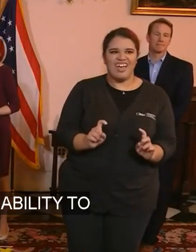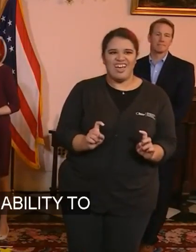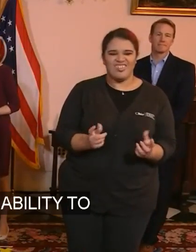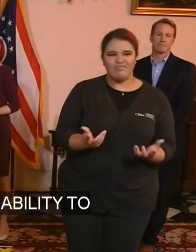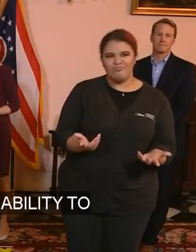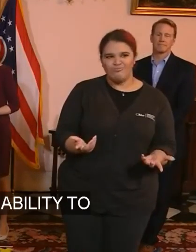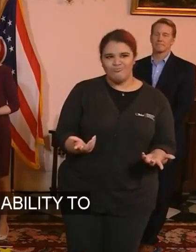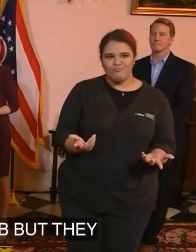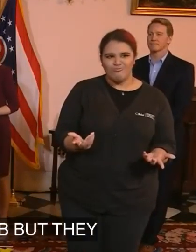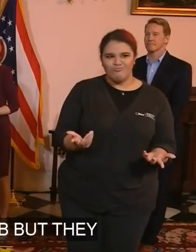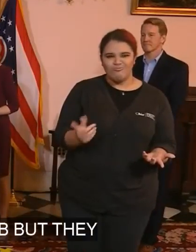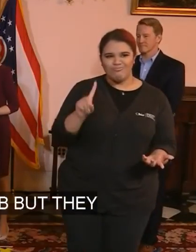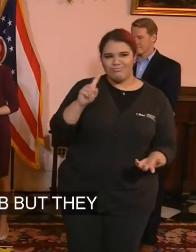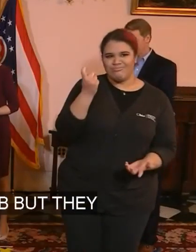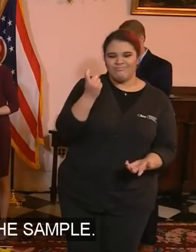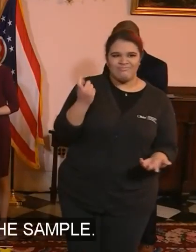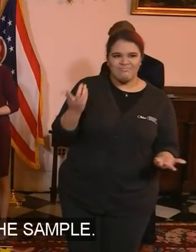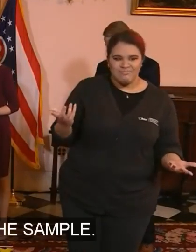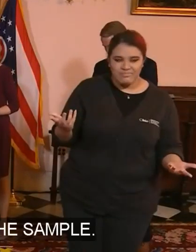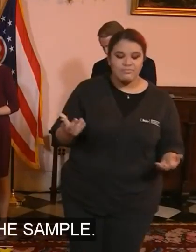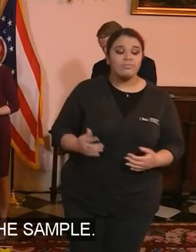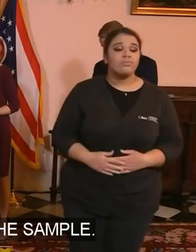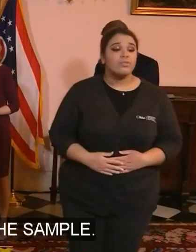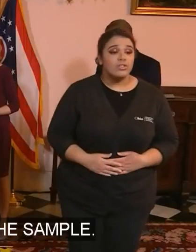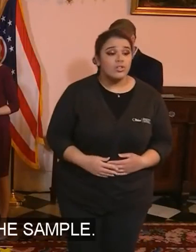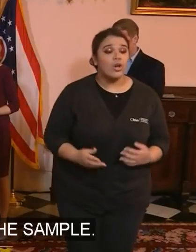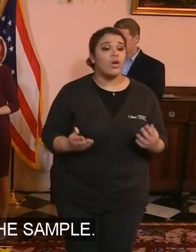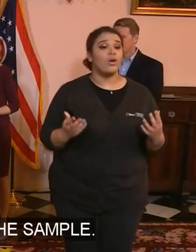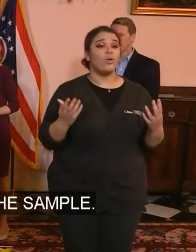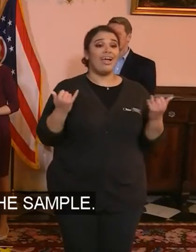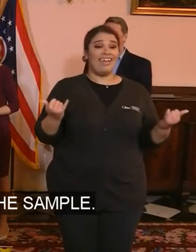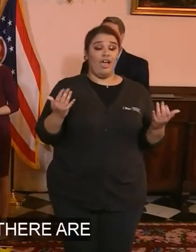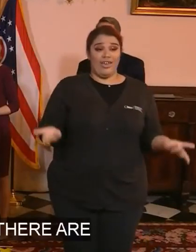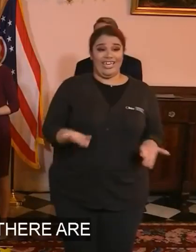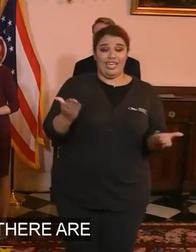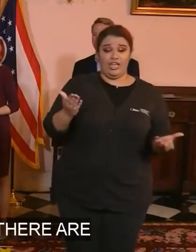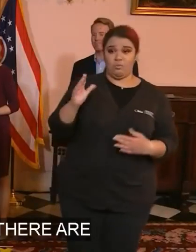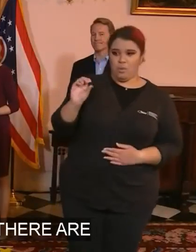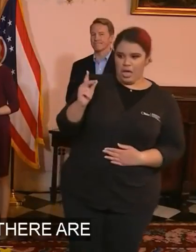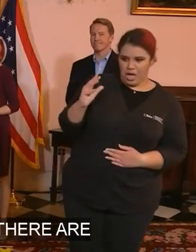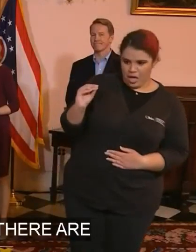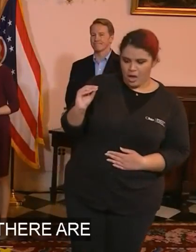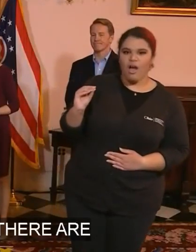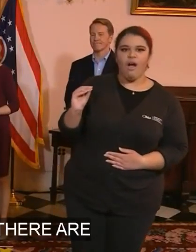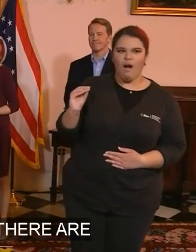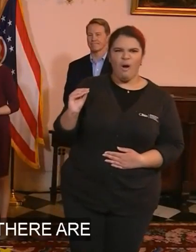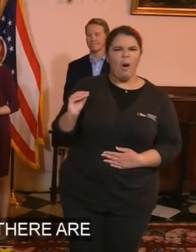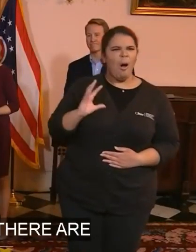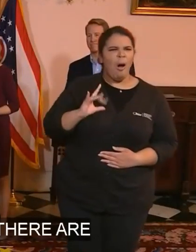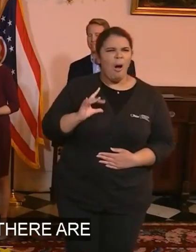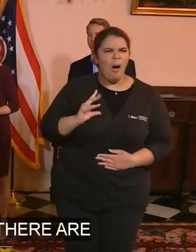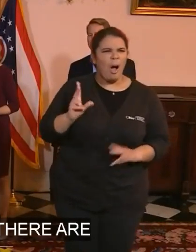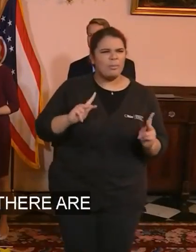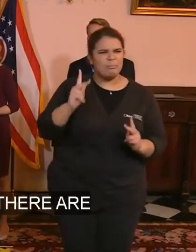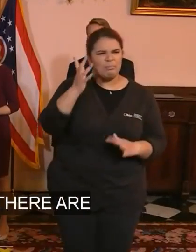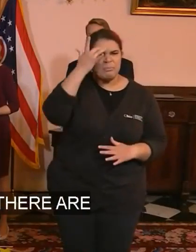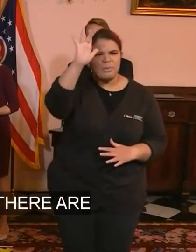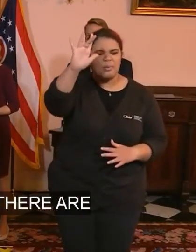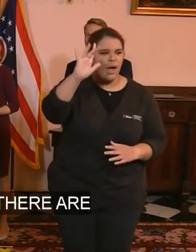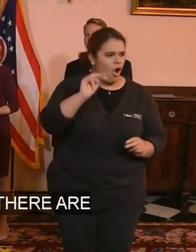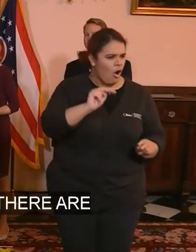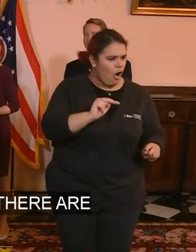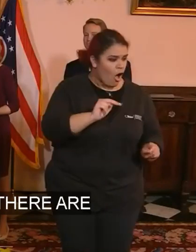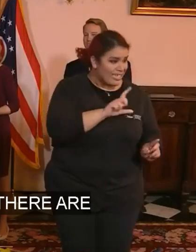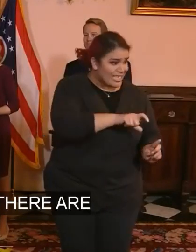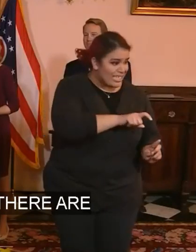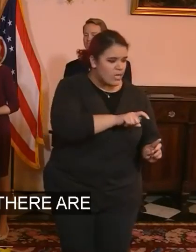here in Ohio. There are some workaround solutions. I know some of our research universities are creating the solution, and they're creating some of the